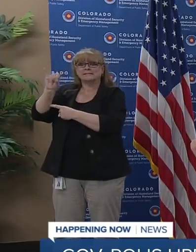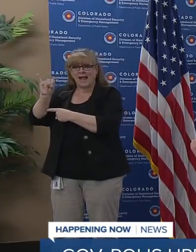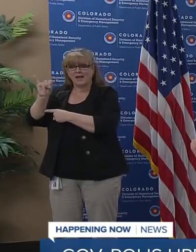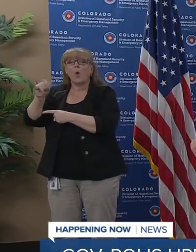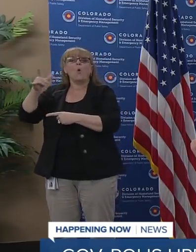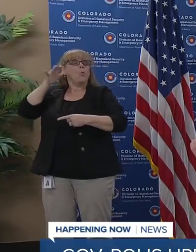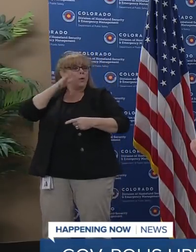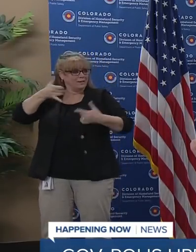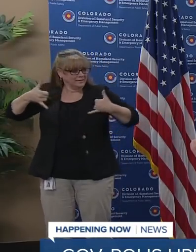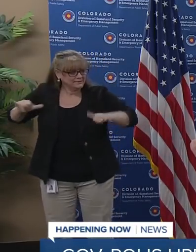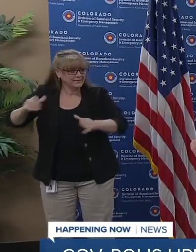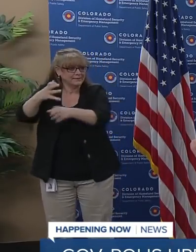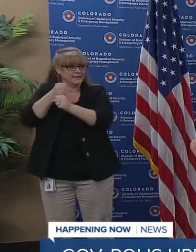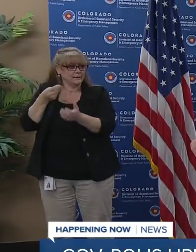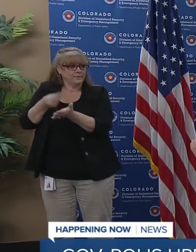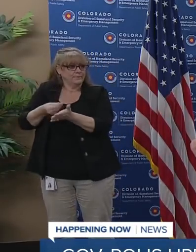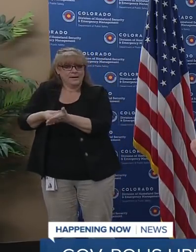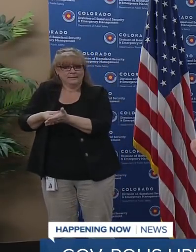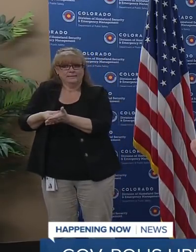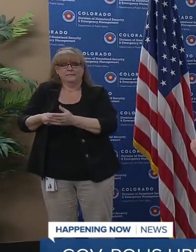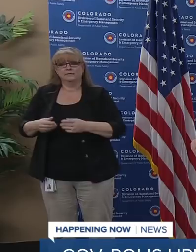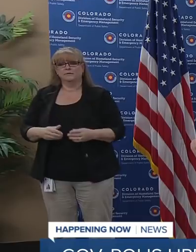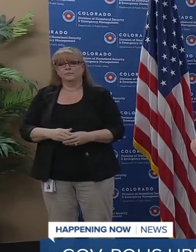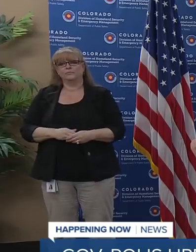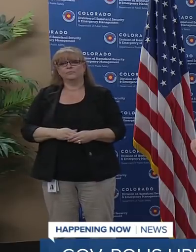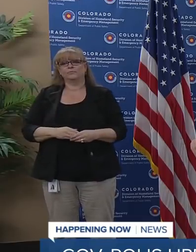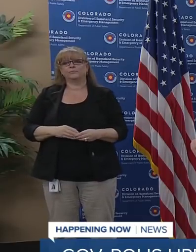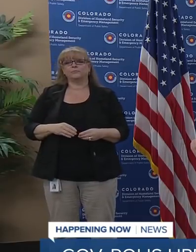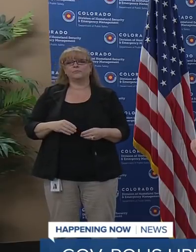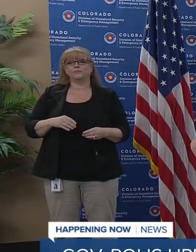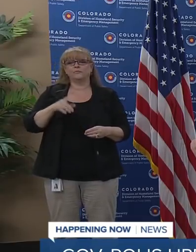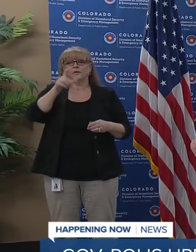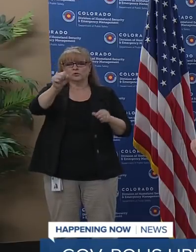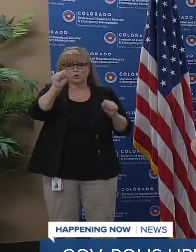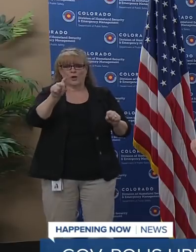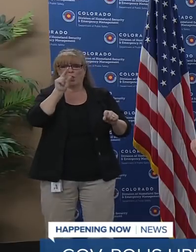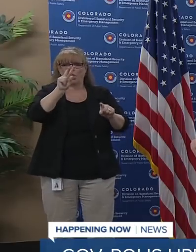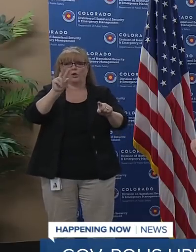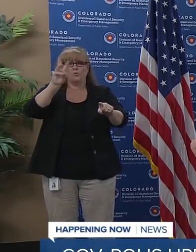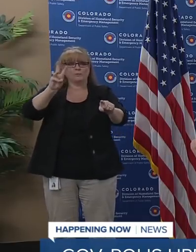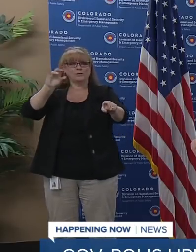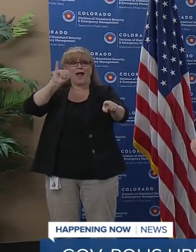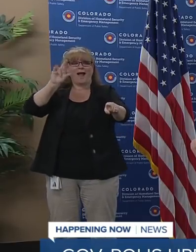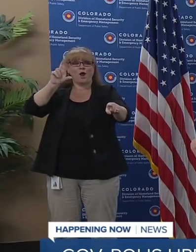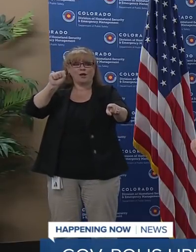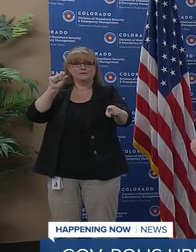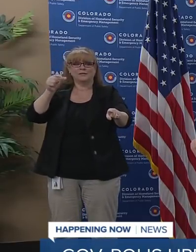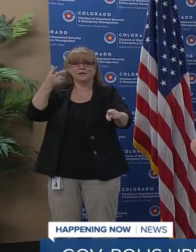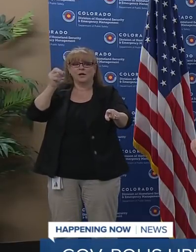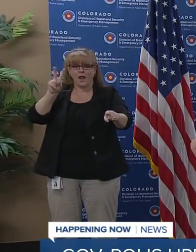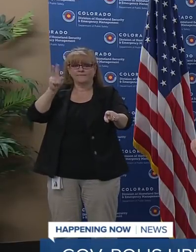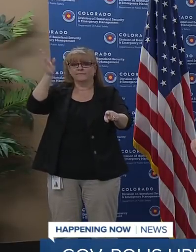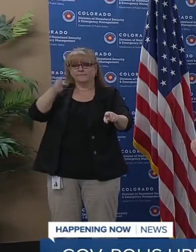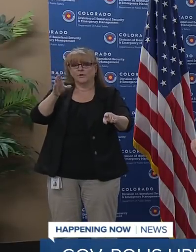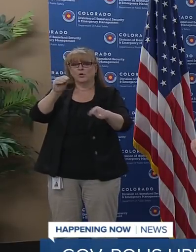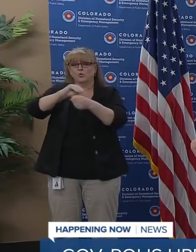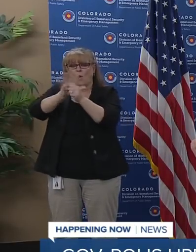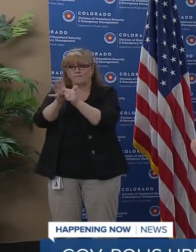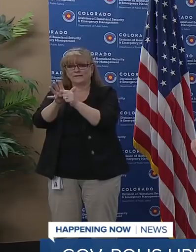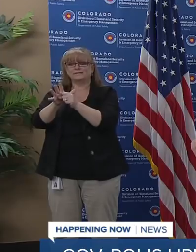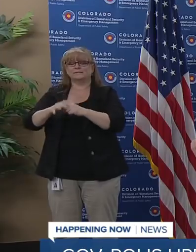irs.gov/coronavirus. Almost everybody listening doesn't need to do a thing. That money will show up. Again, if you have particular circumstances or you